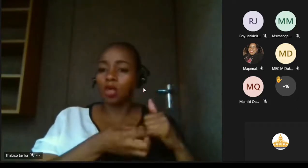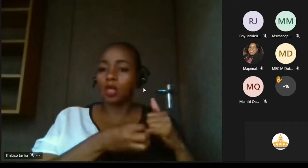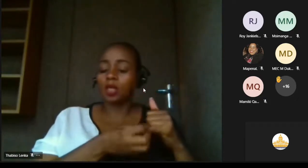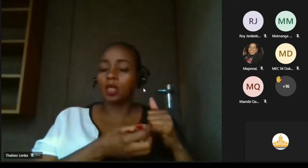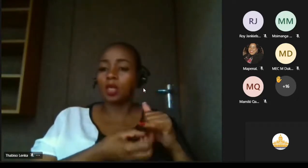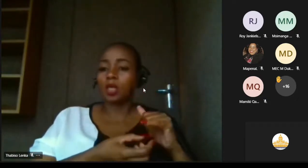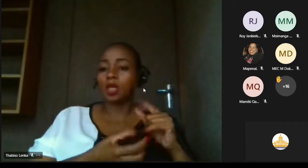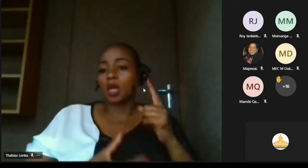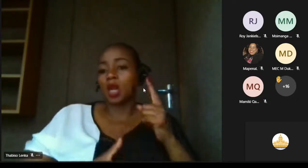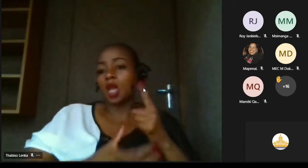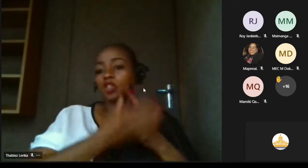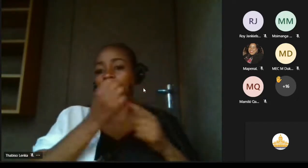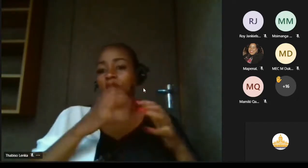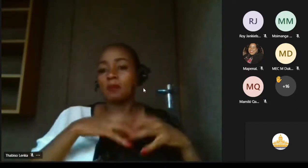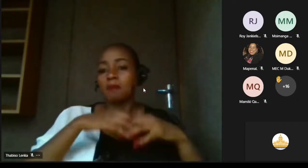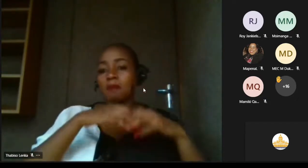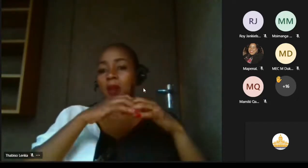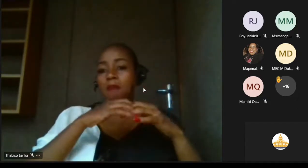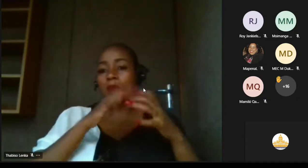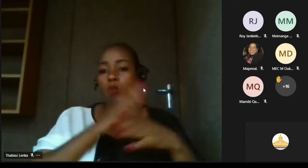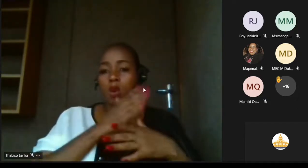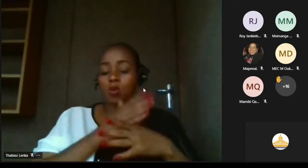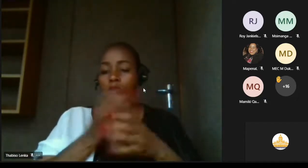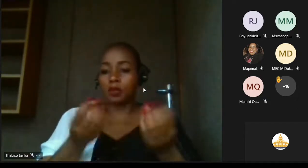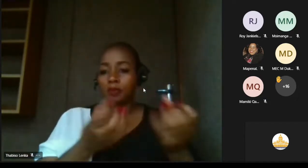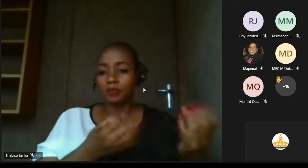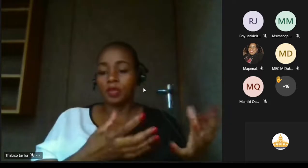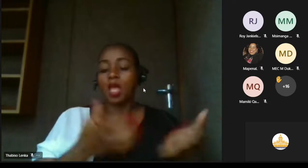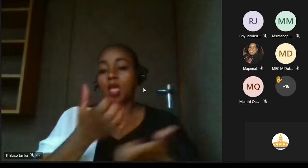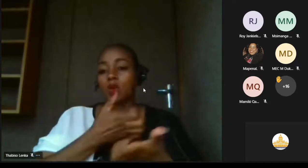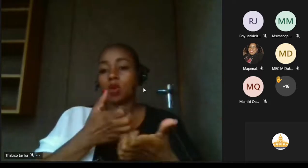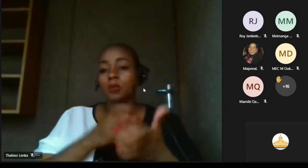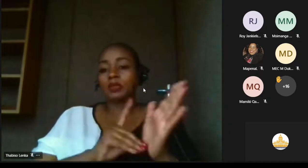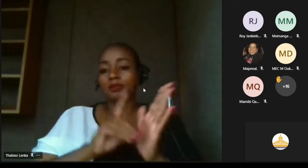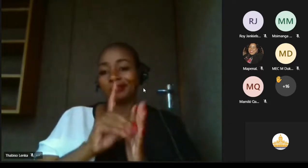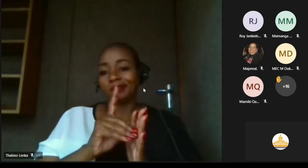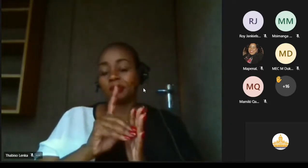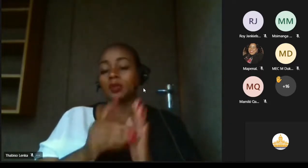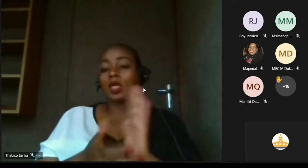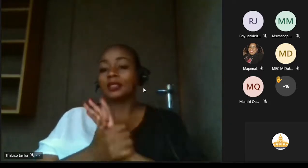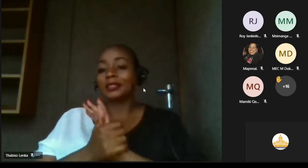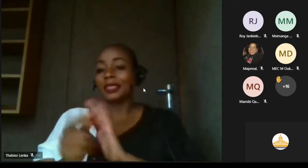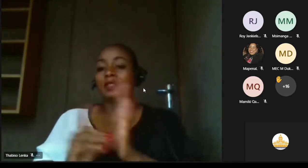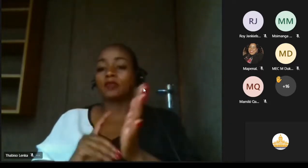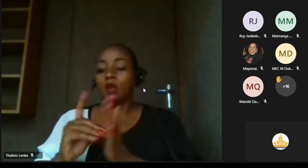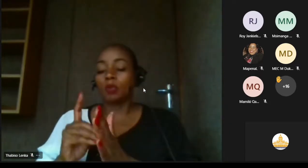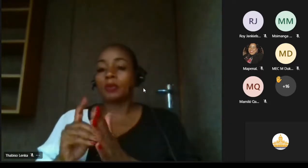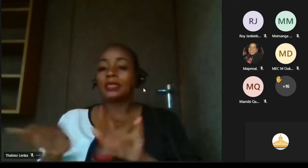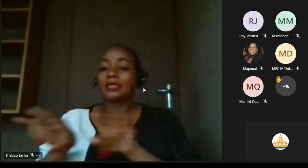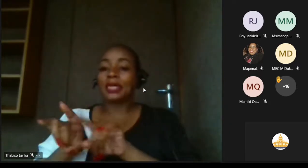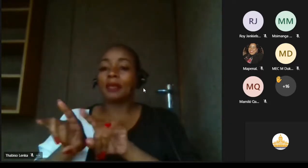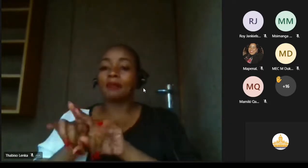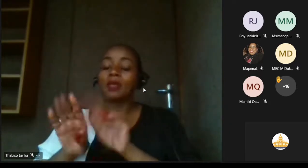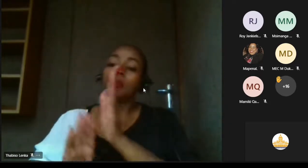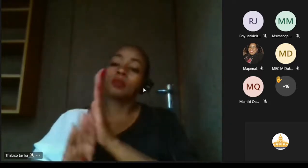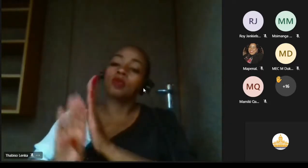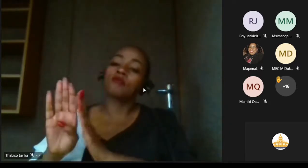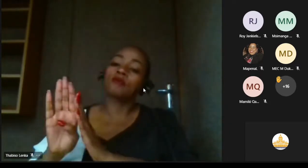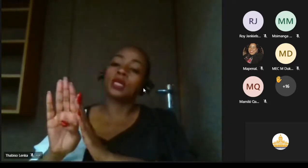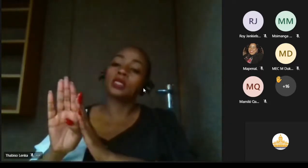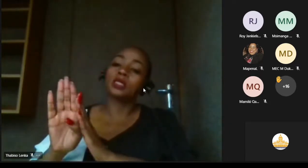sustainability goals like job creation, economic development, skills development, and overall improvement on